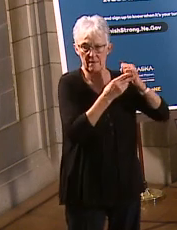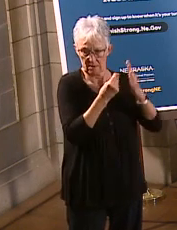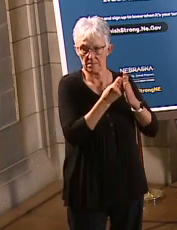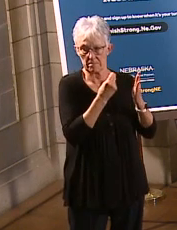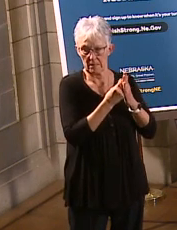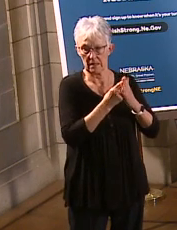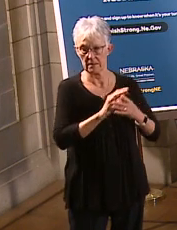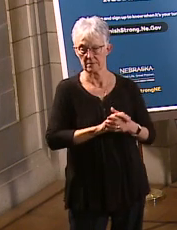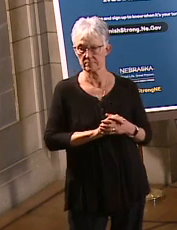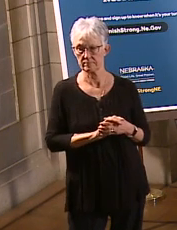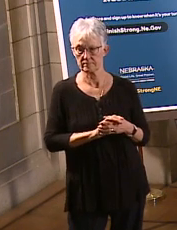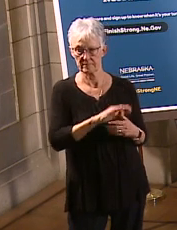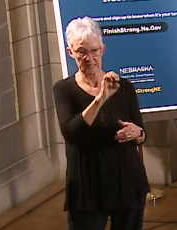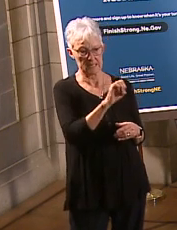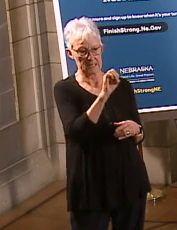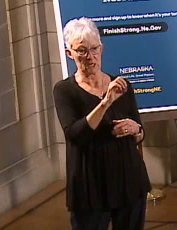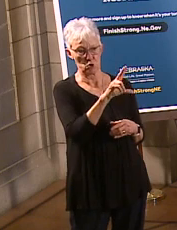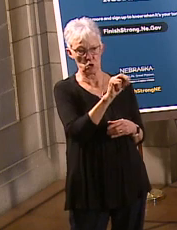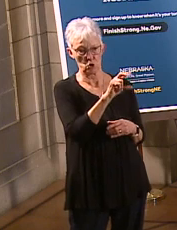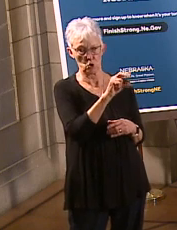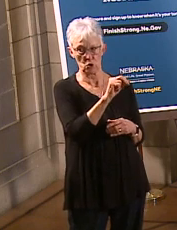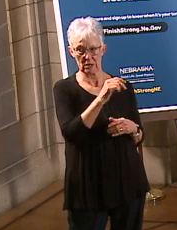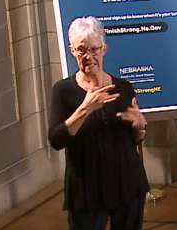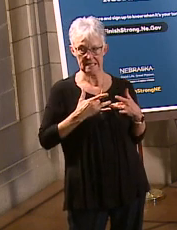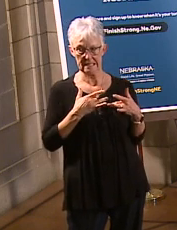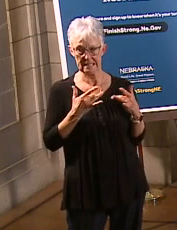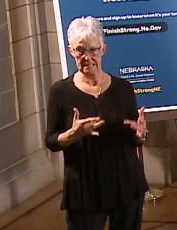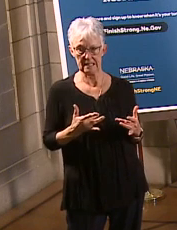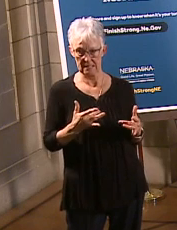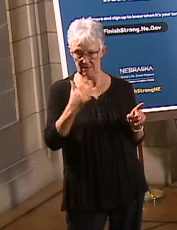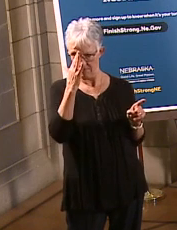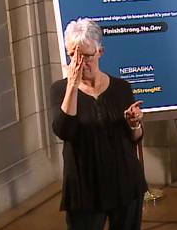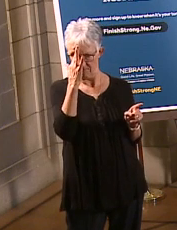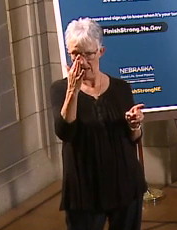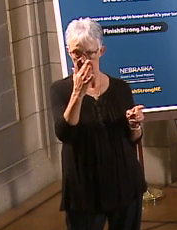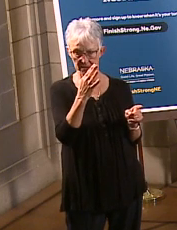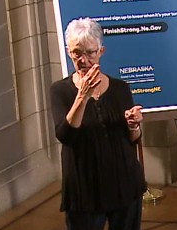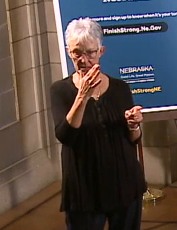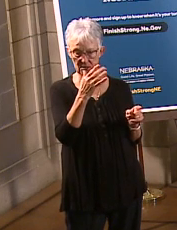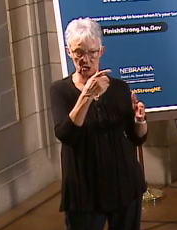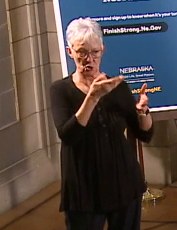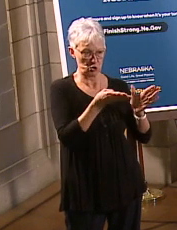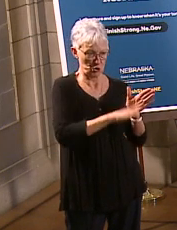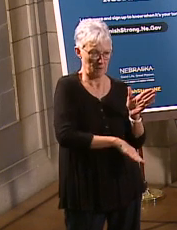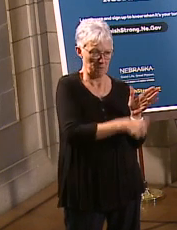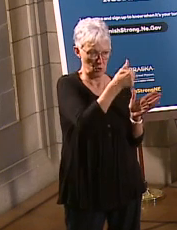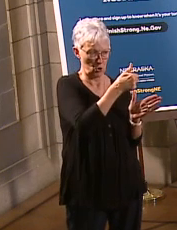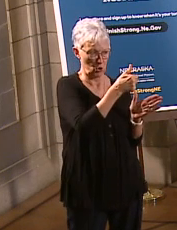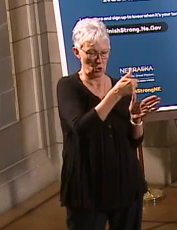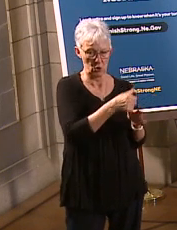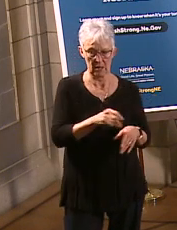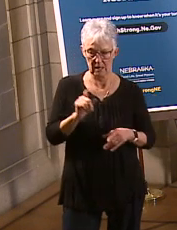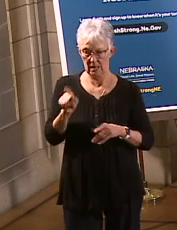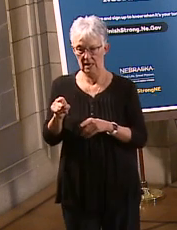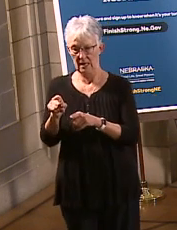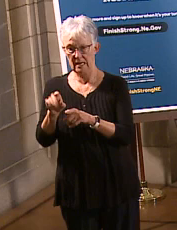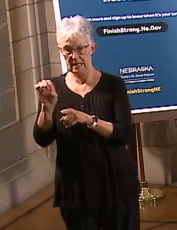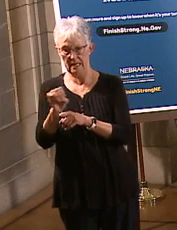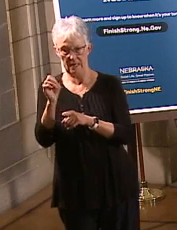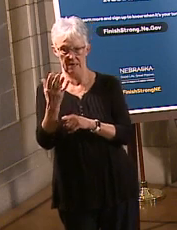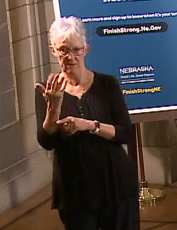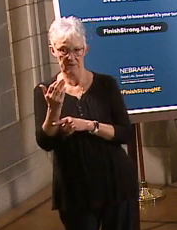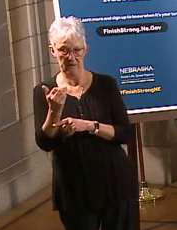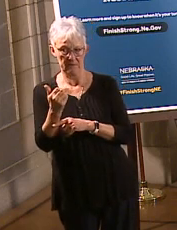is generally about 5 cents per gallon less than what E15 is. E15 is generally 3 to 5 cents per gallon less than